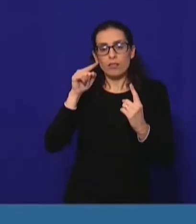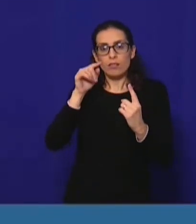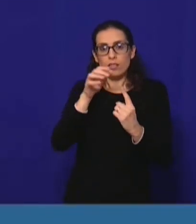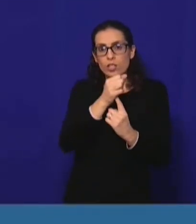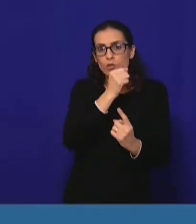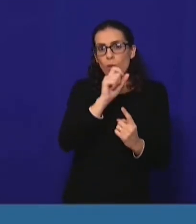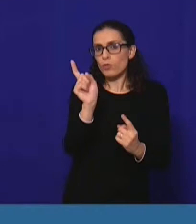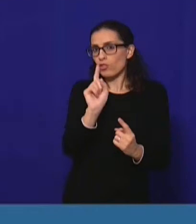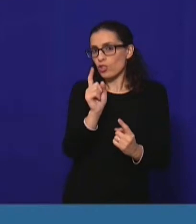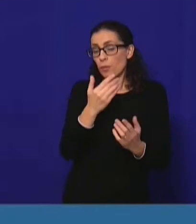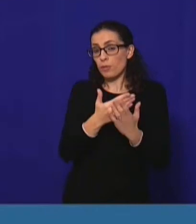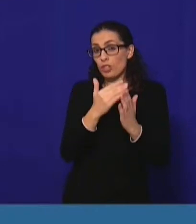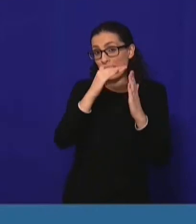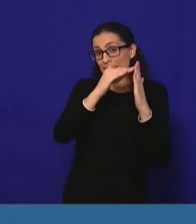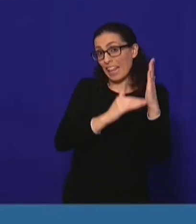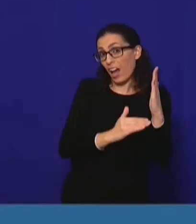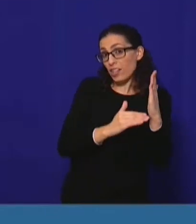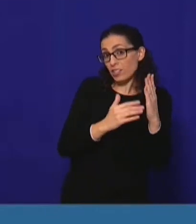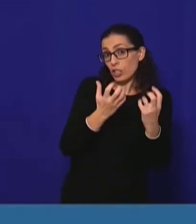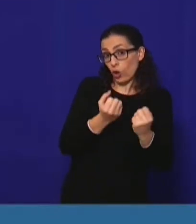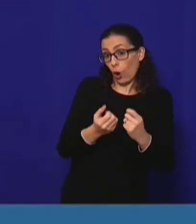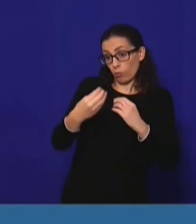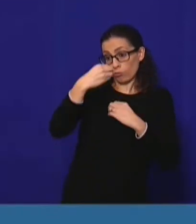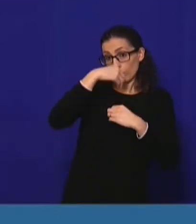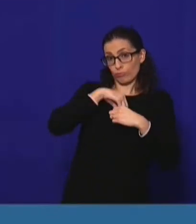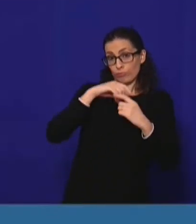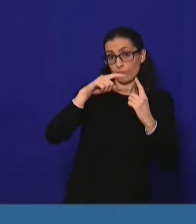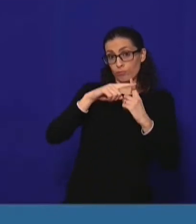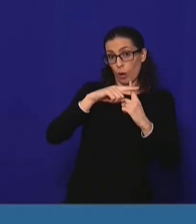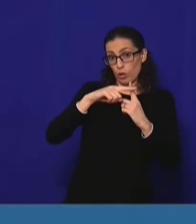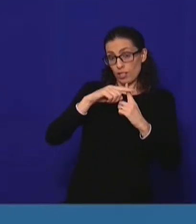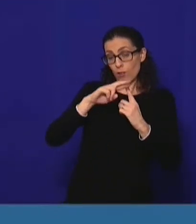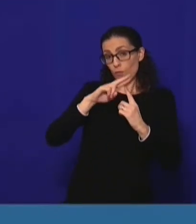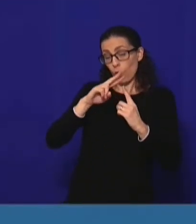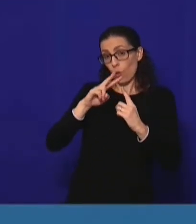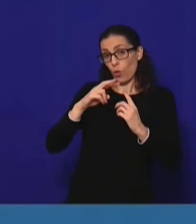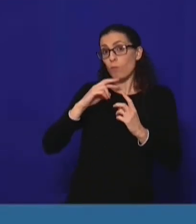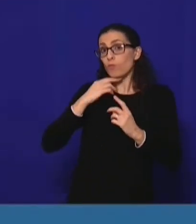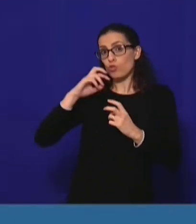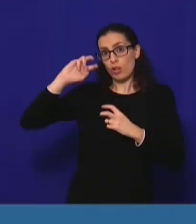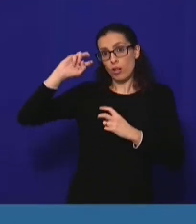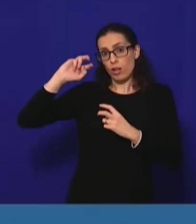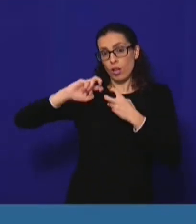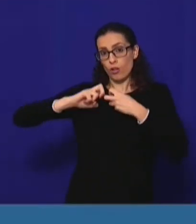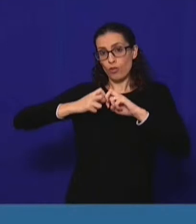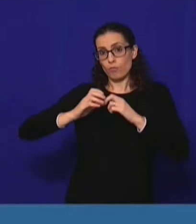naqsu iċ-ċans li inti jkollok komplikazzjonijiet u anke mwiet minn din it-tilqima.